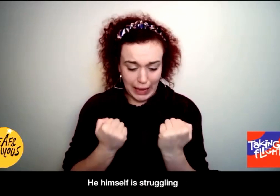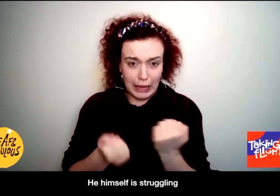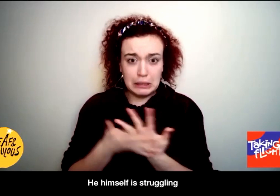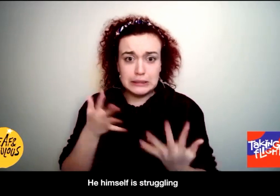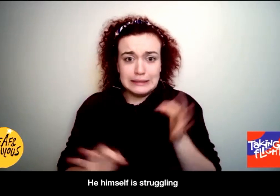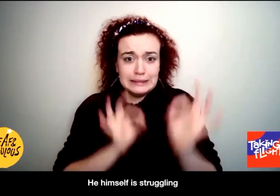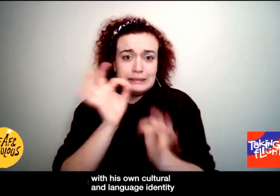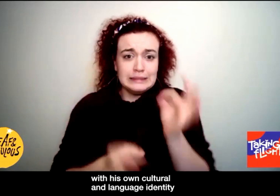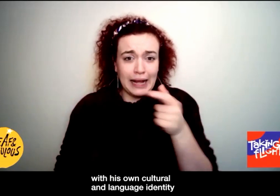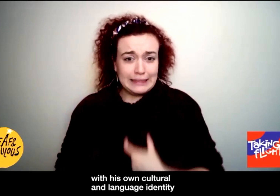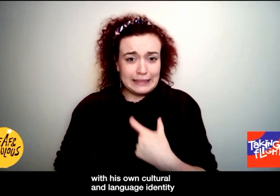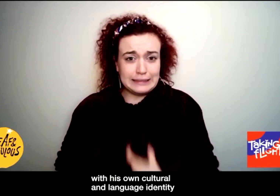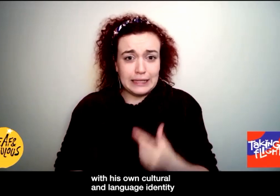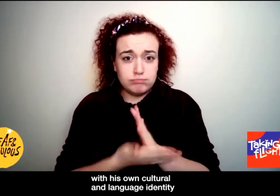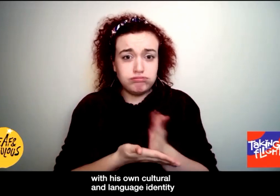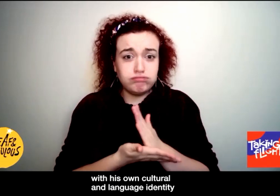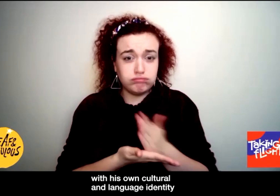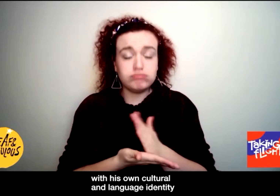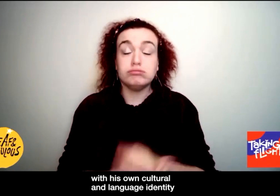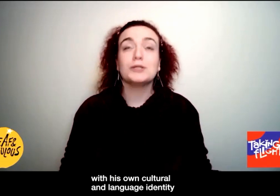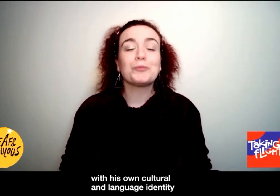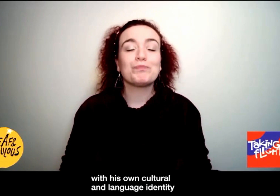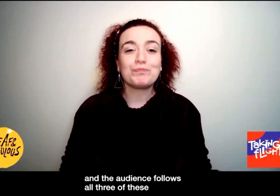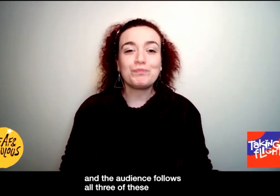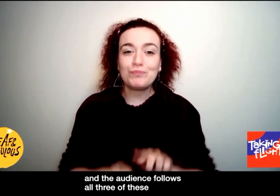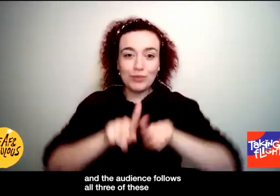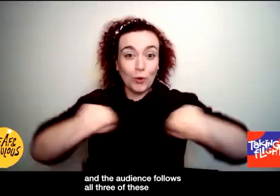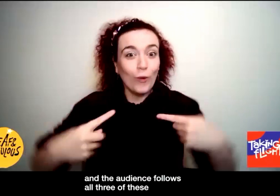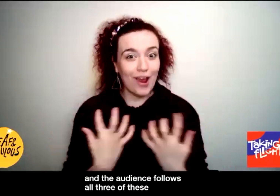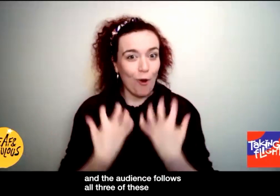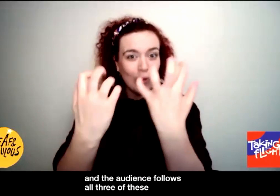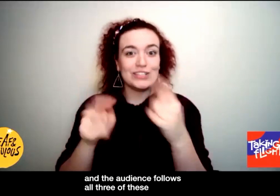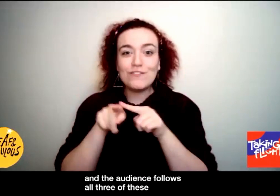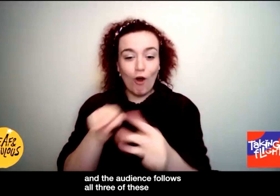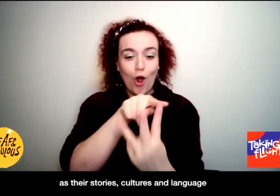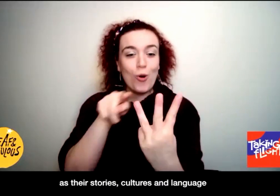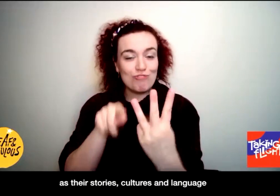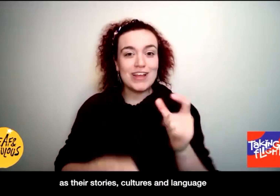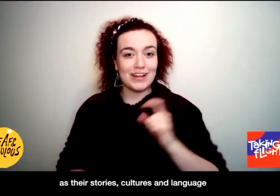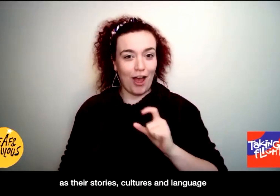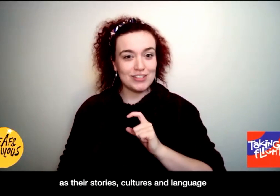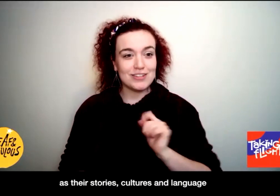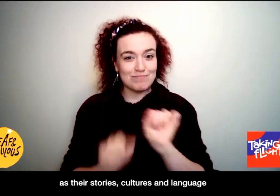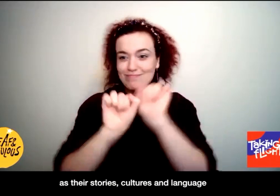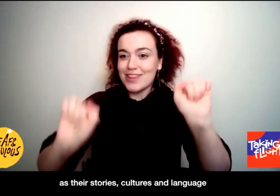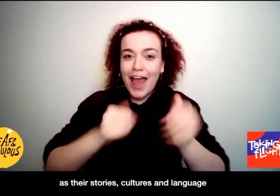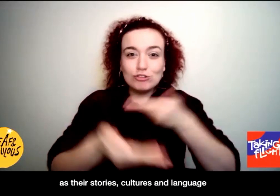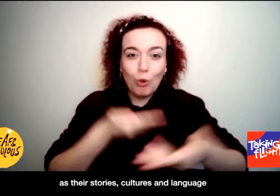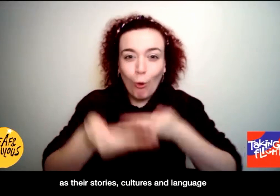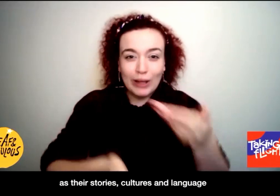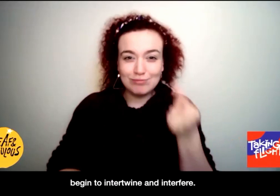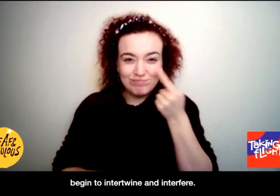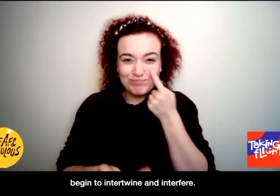protector. He himself is struggling with his own cultural and language identity, and the audience follows all three of these as their stories, cultures,